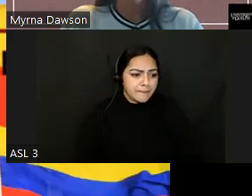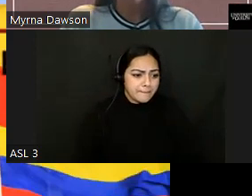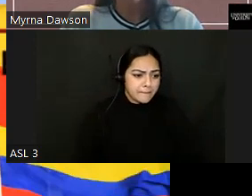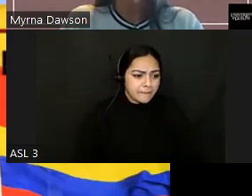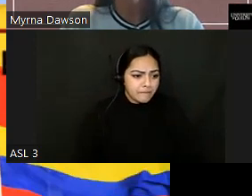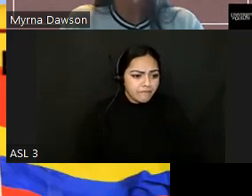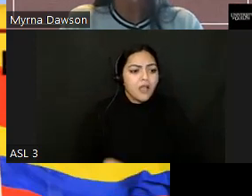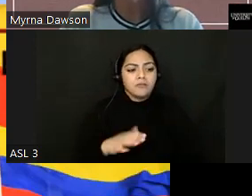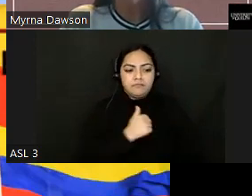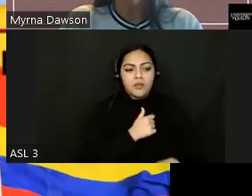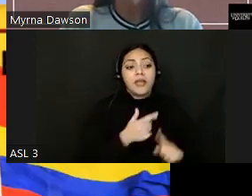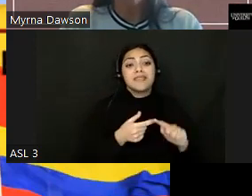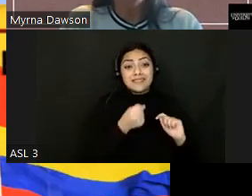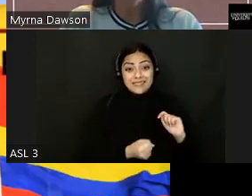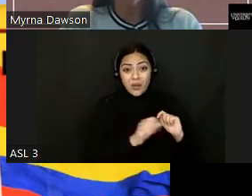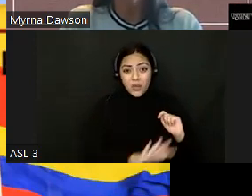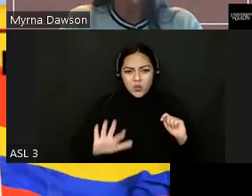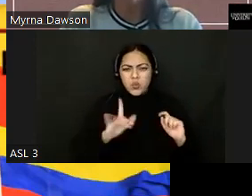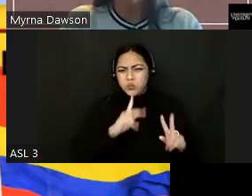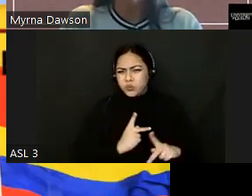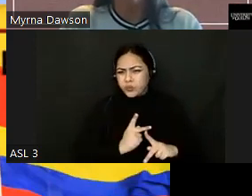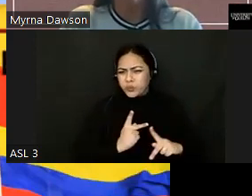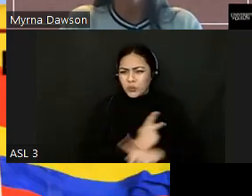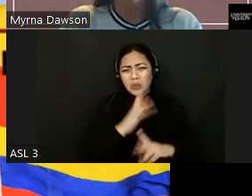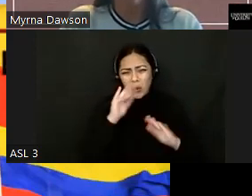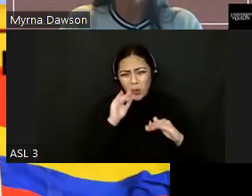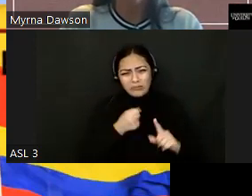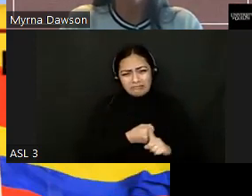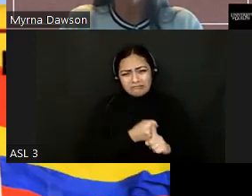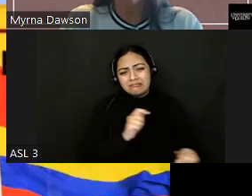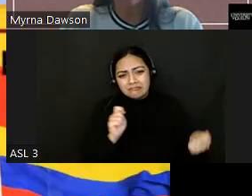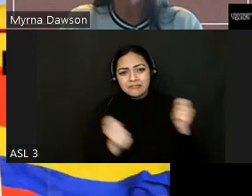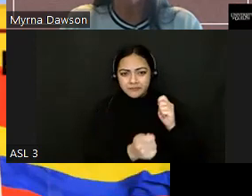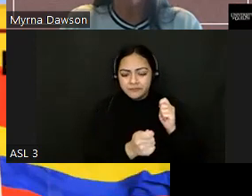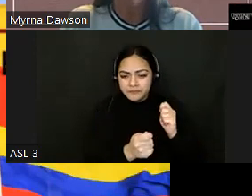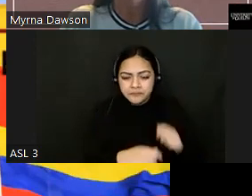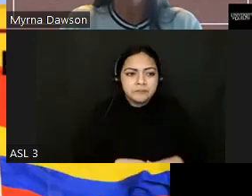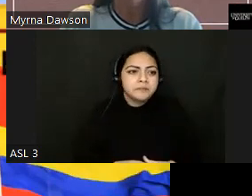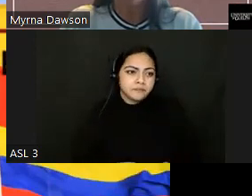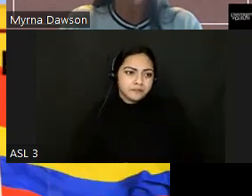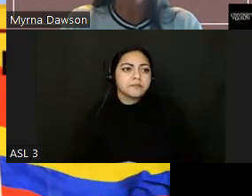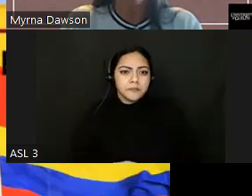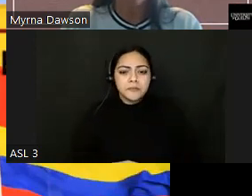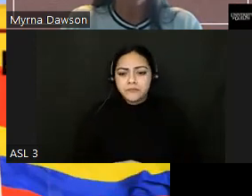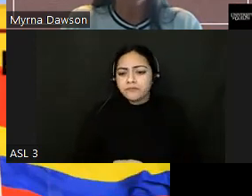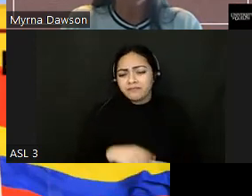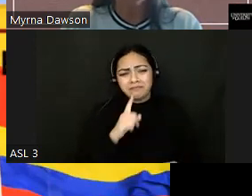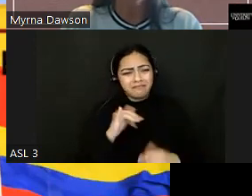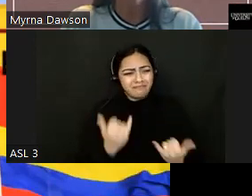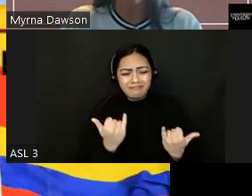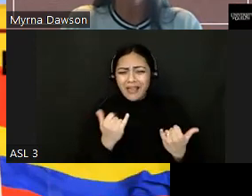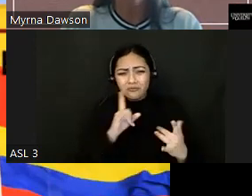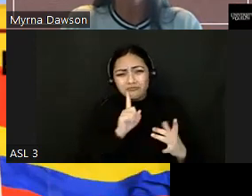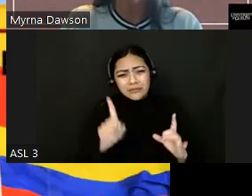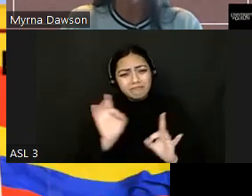Leading the way, 22 countries have already identified femicide as a violent crisis, passing specific